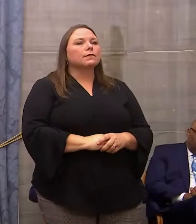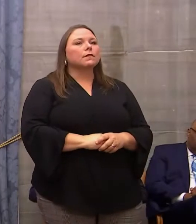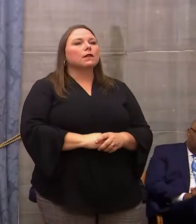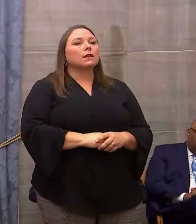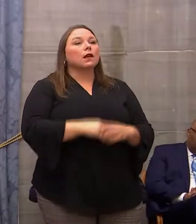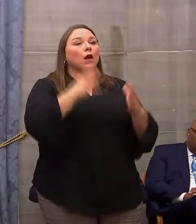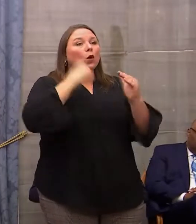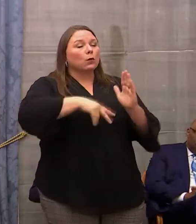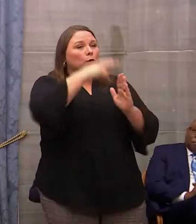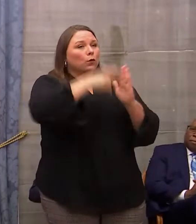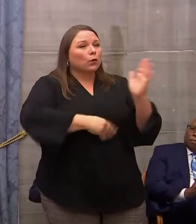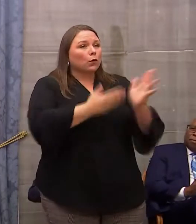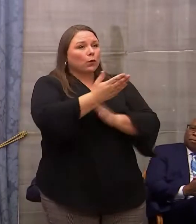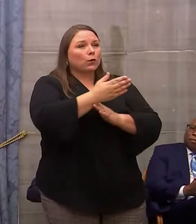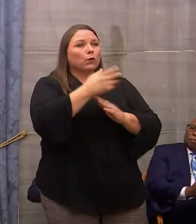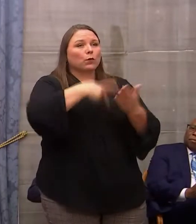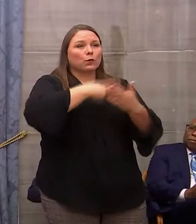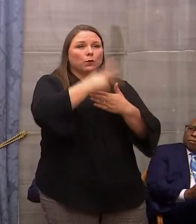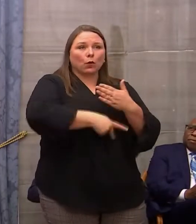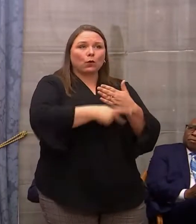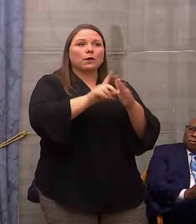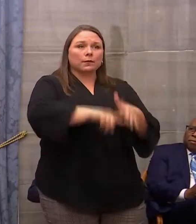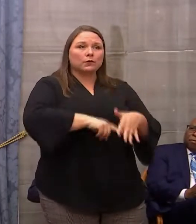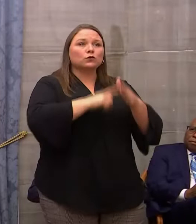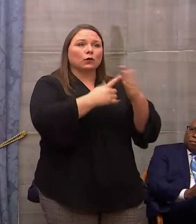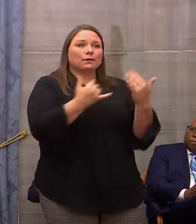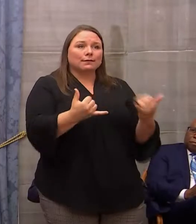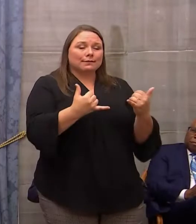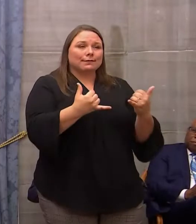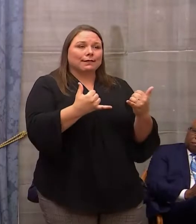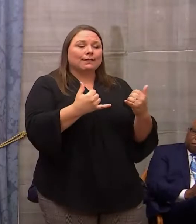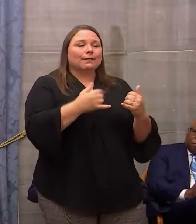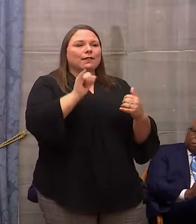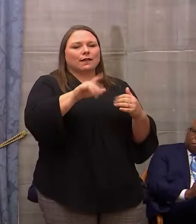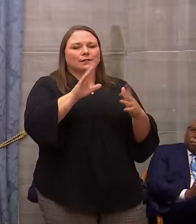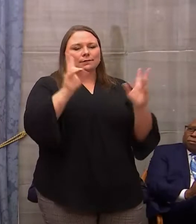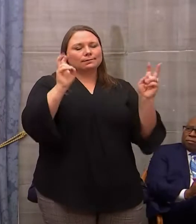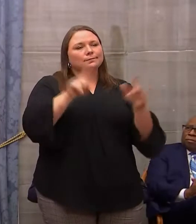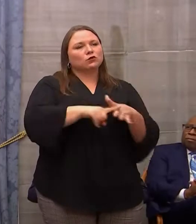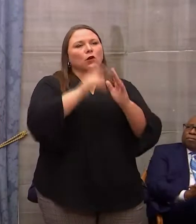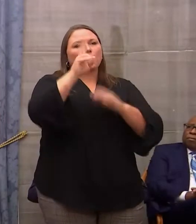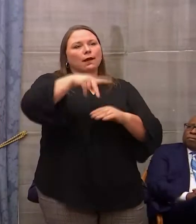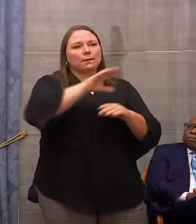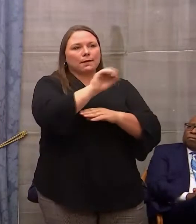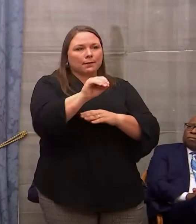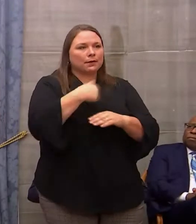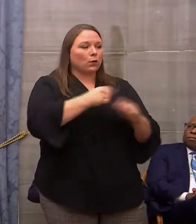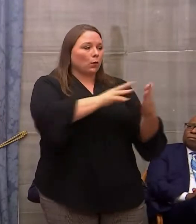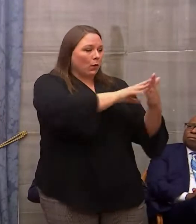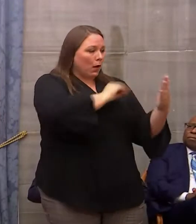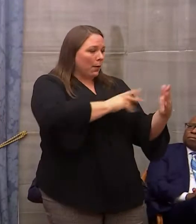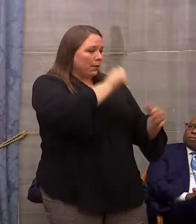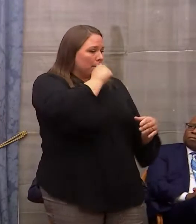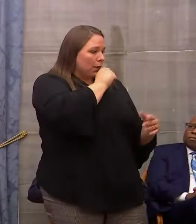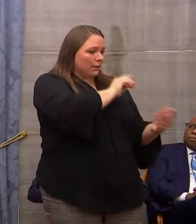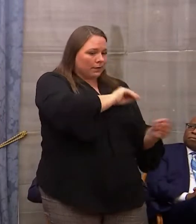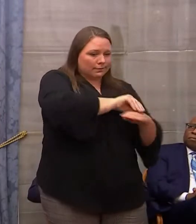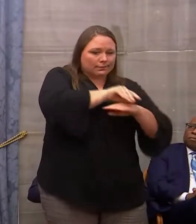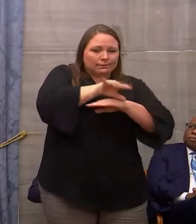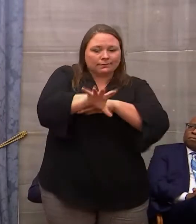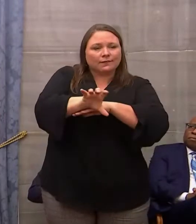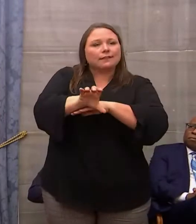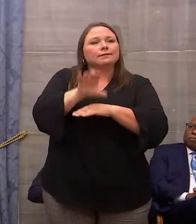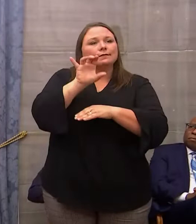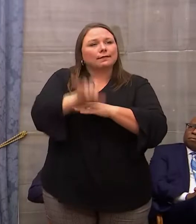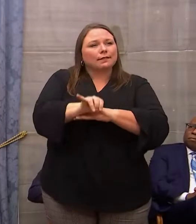the programs that were selected today as startup companies. We're copying the private sector by investing in these startup